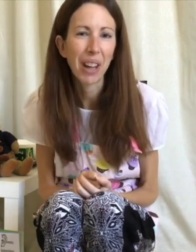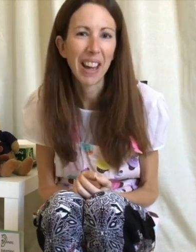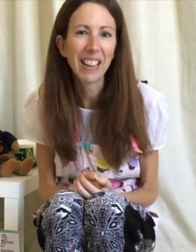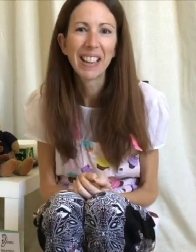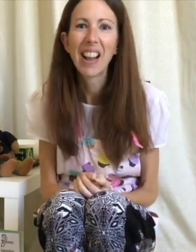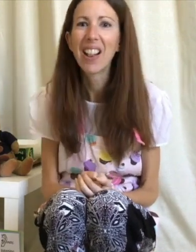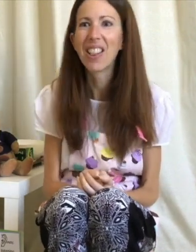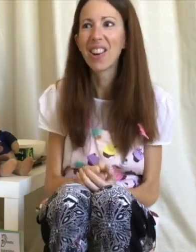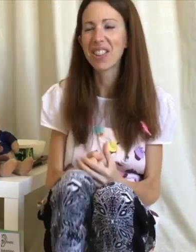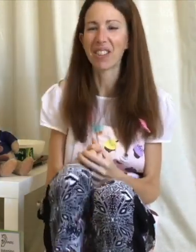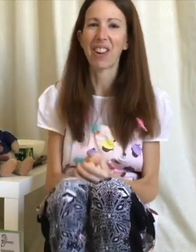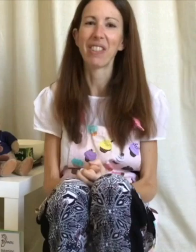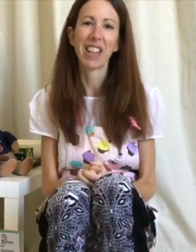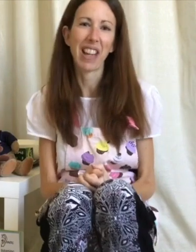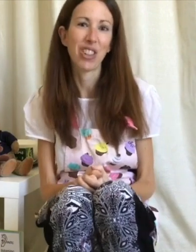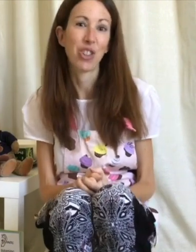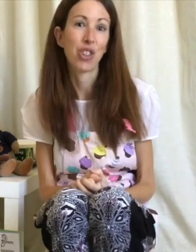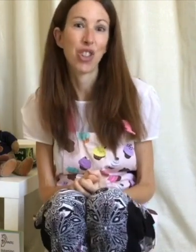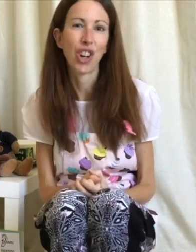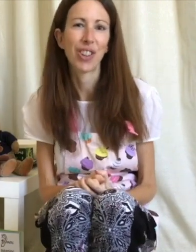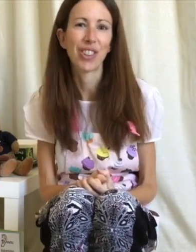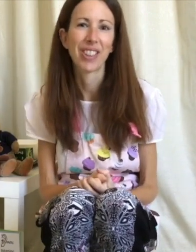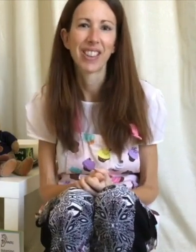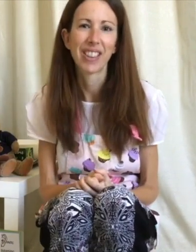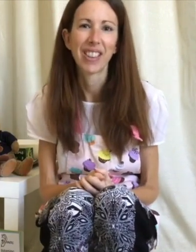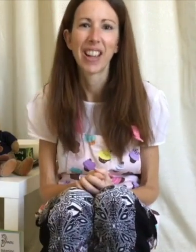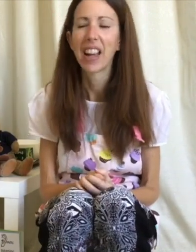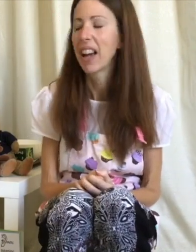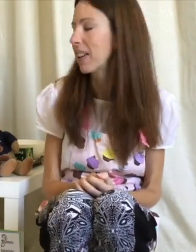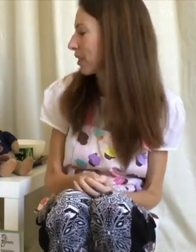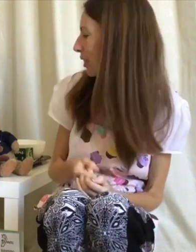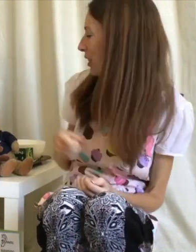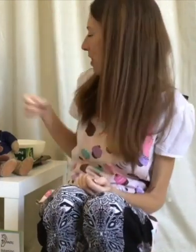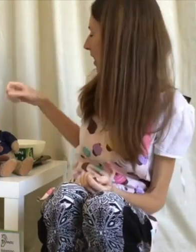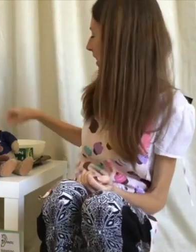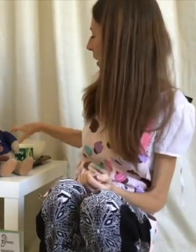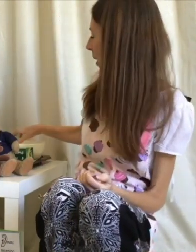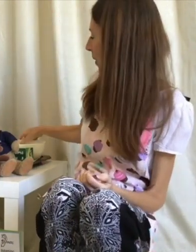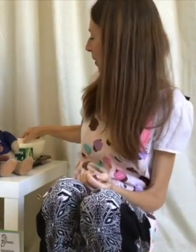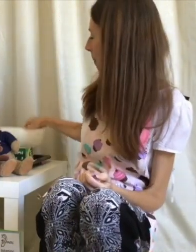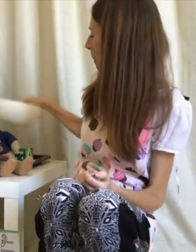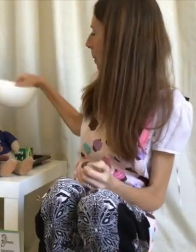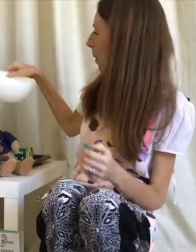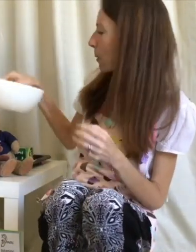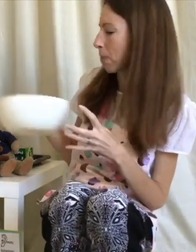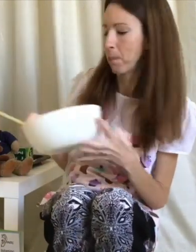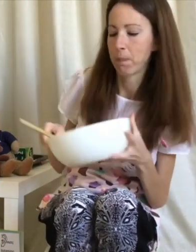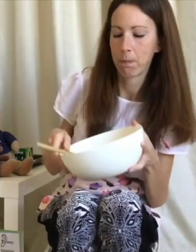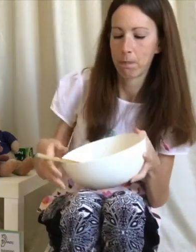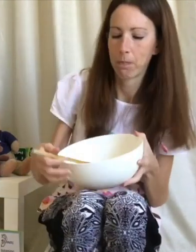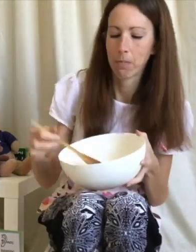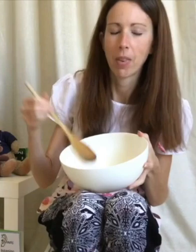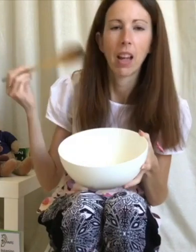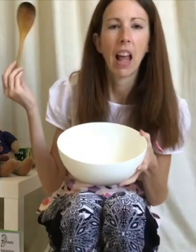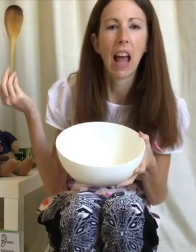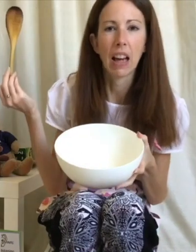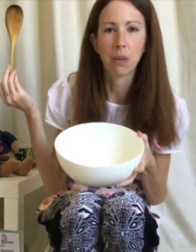Okay? Lots of lovely things you could choose. You're going to need a nice big bowl and a